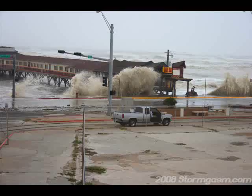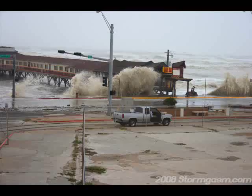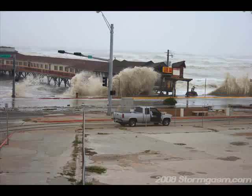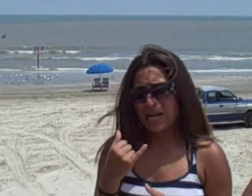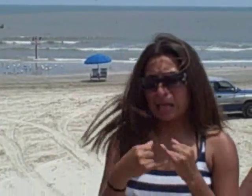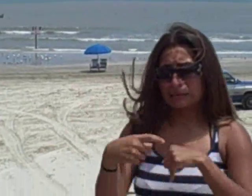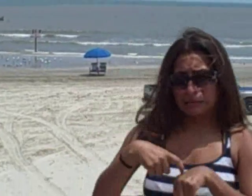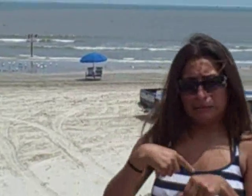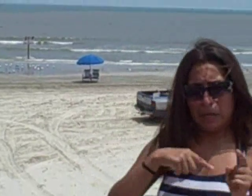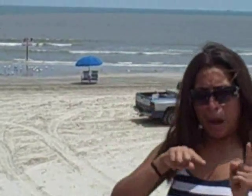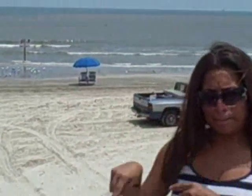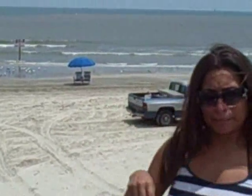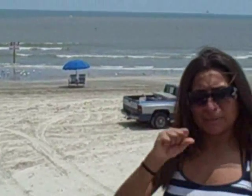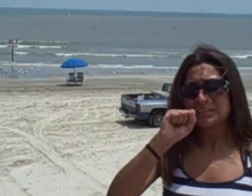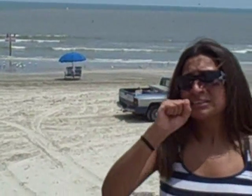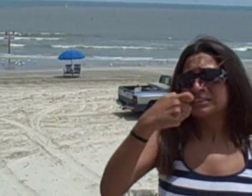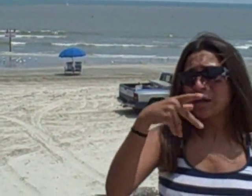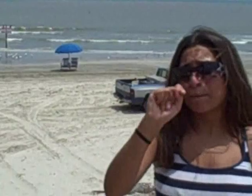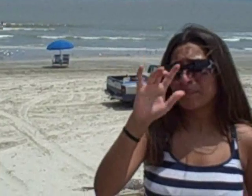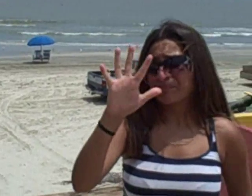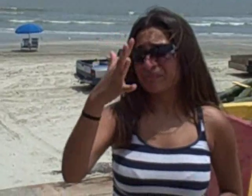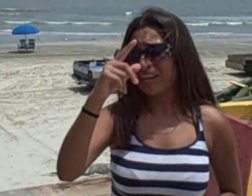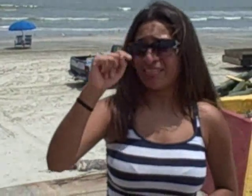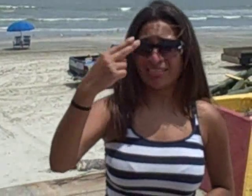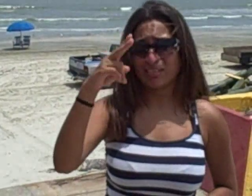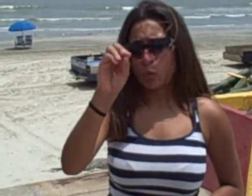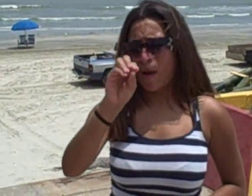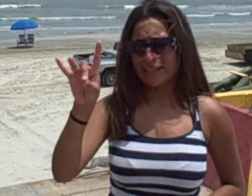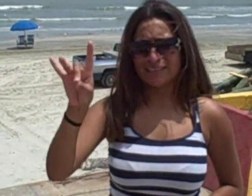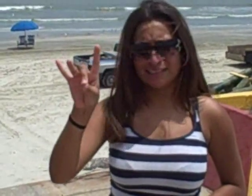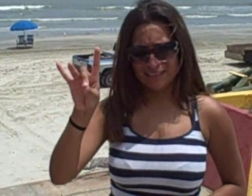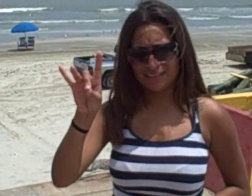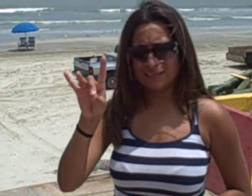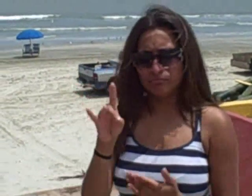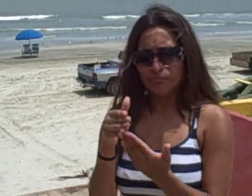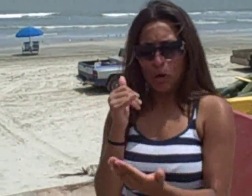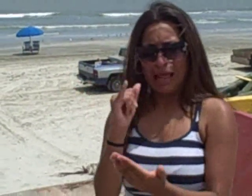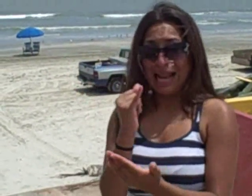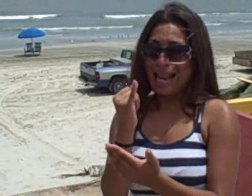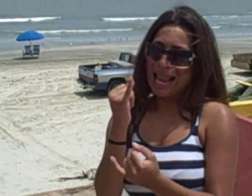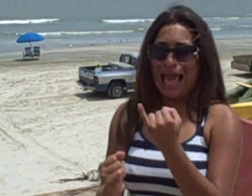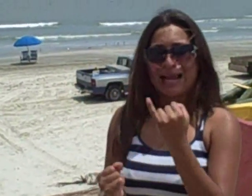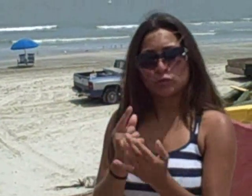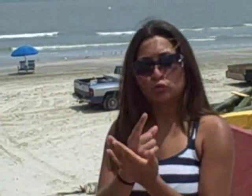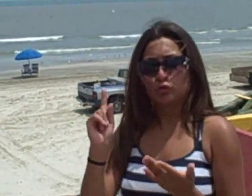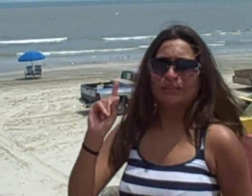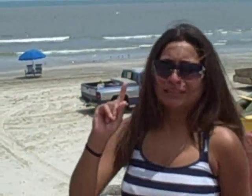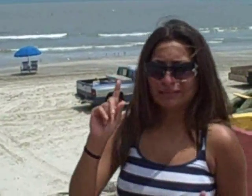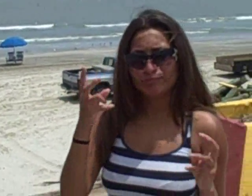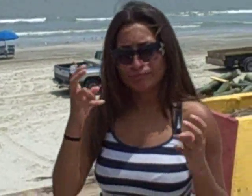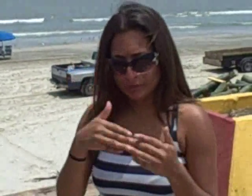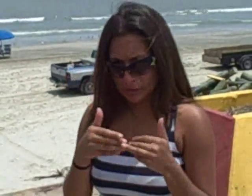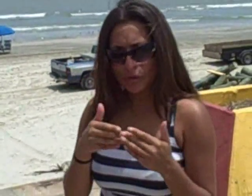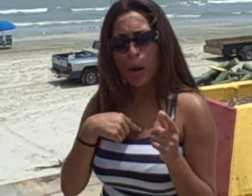I'm stealing time from my own life All the hours that God sends